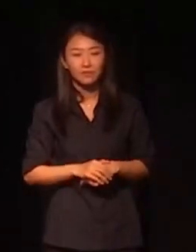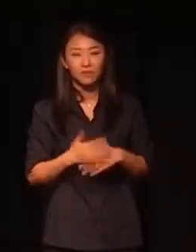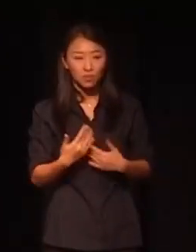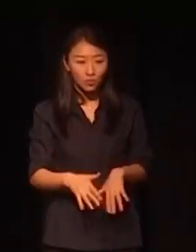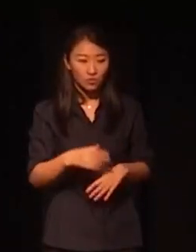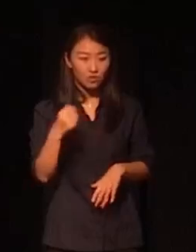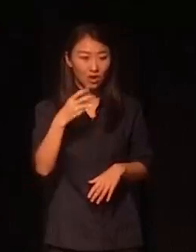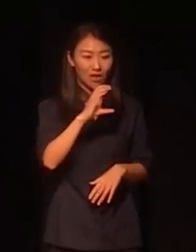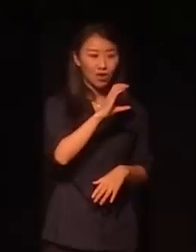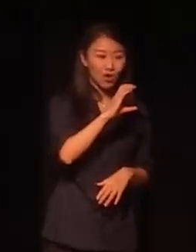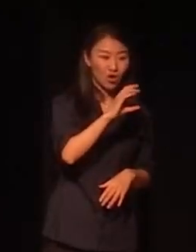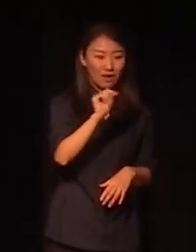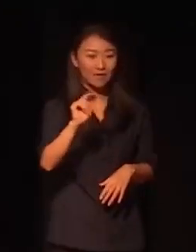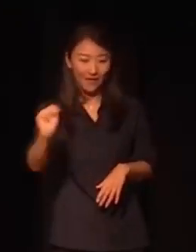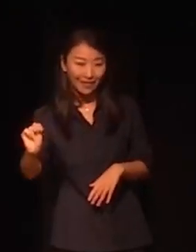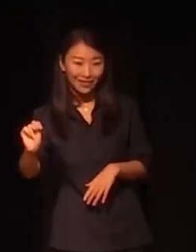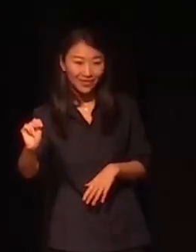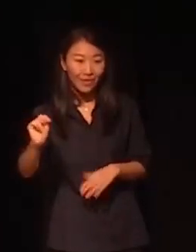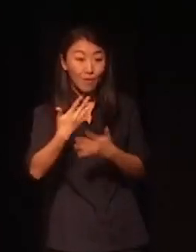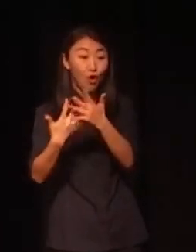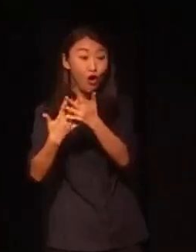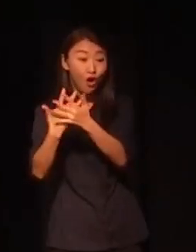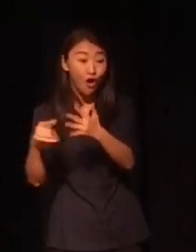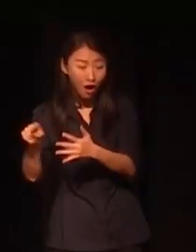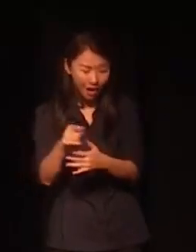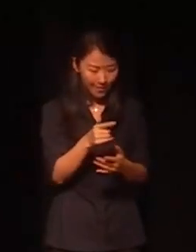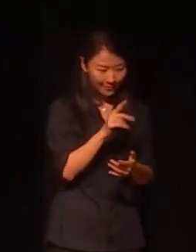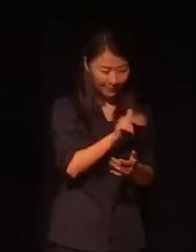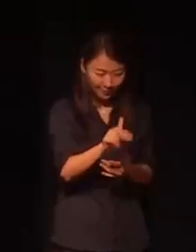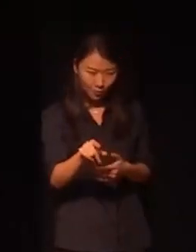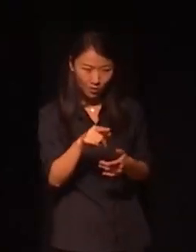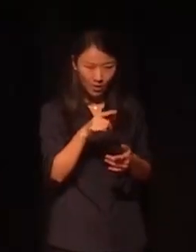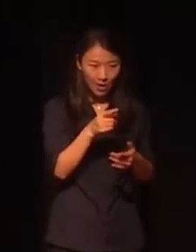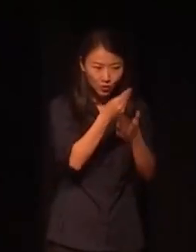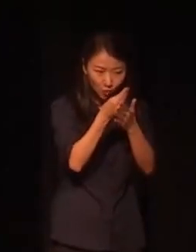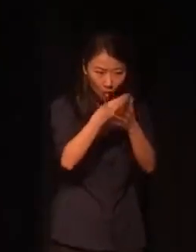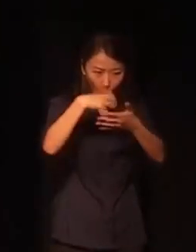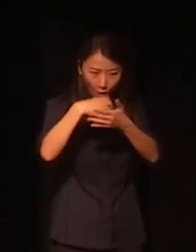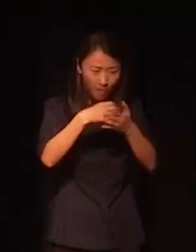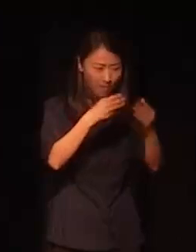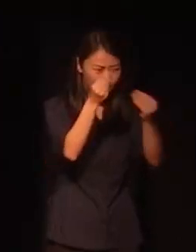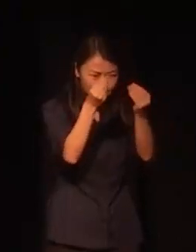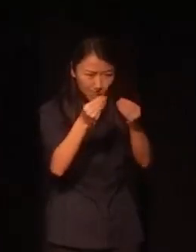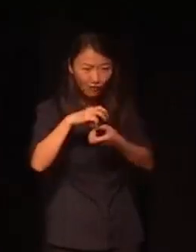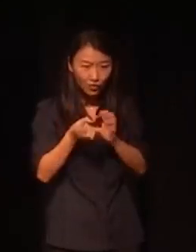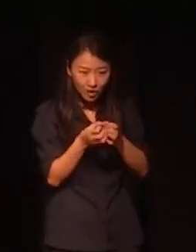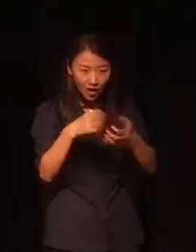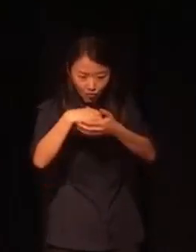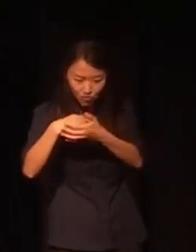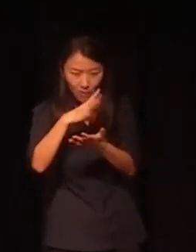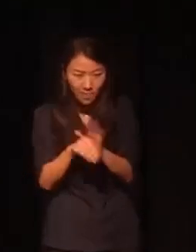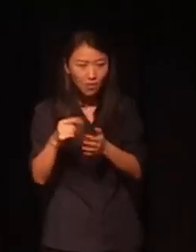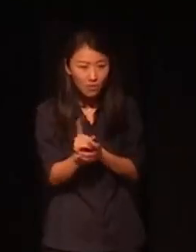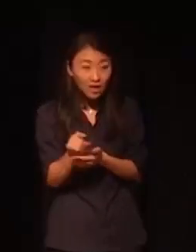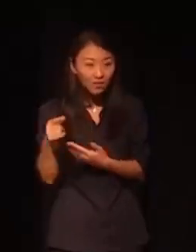convolutional neural network to recognize complex pattern in images, so that we can get something out of